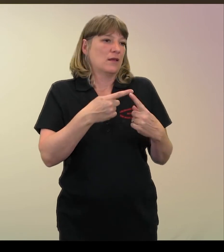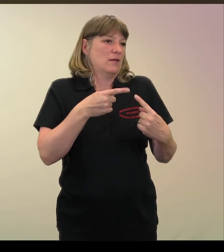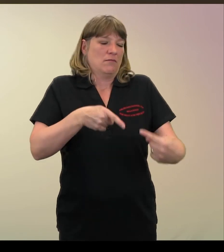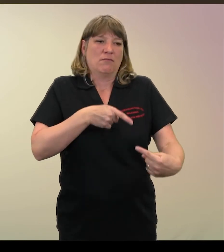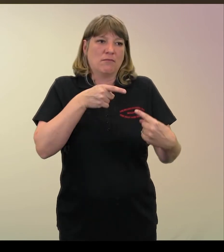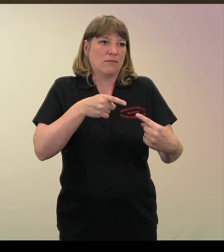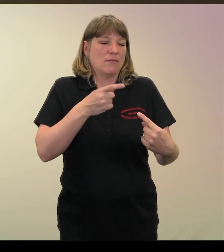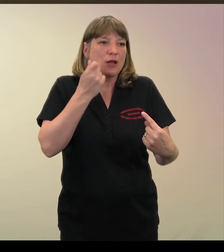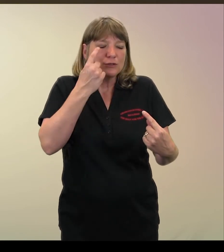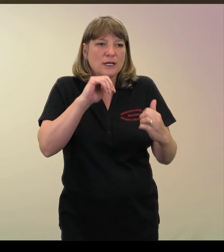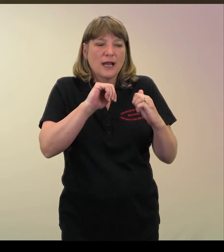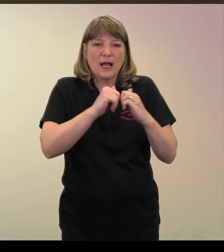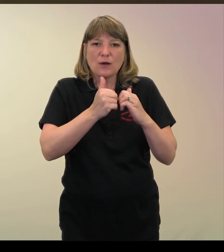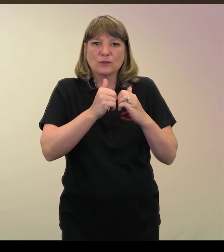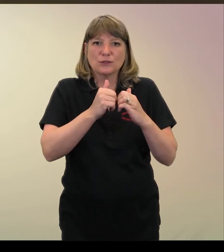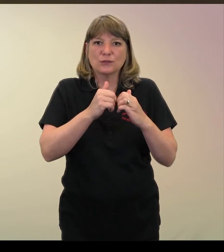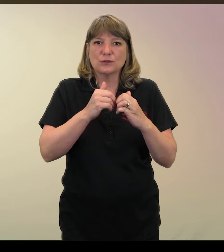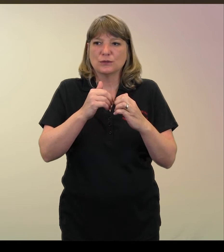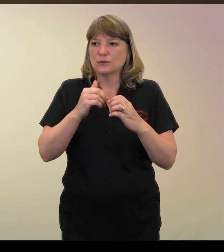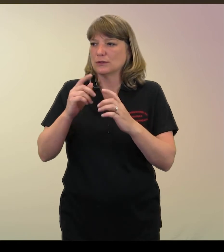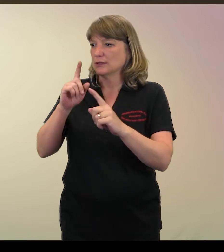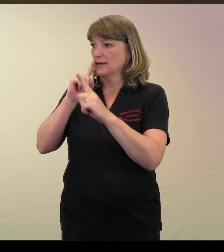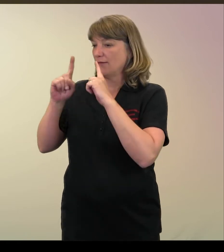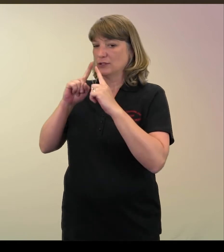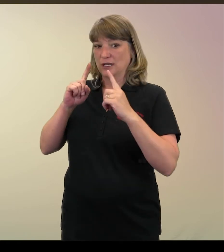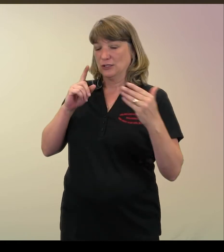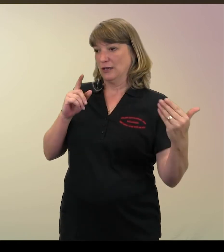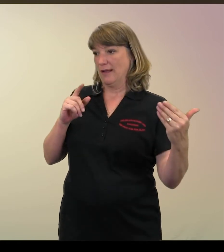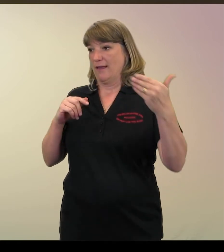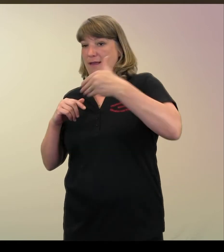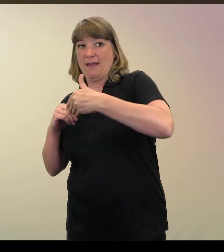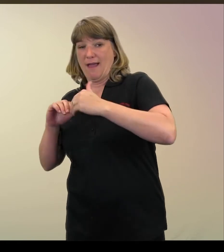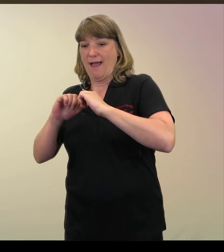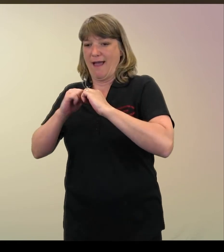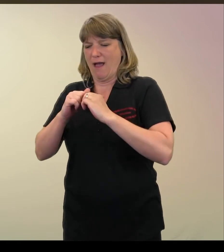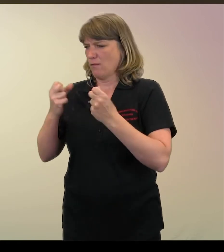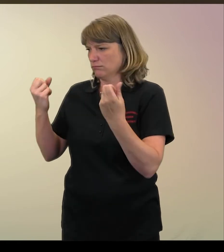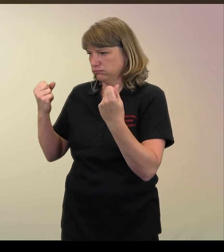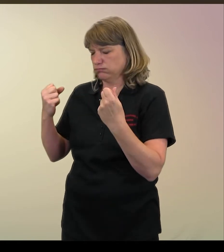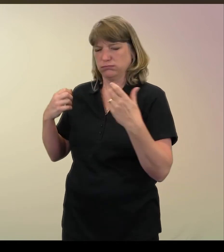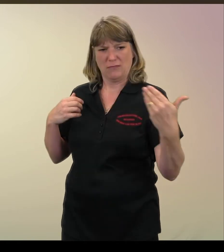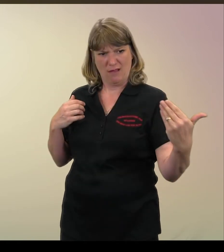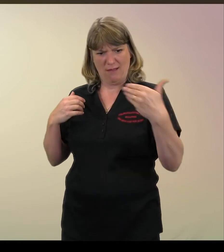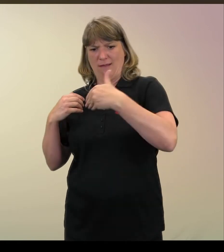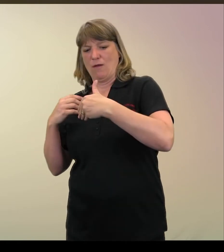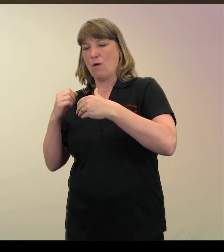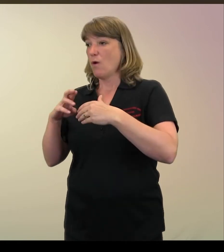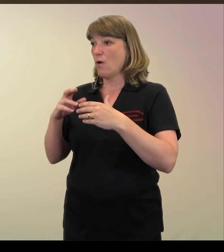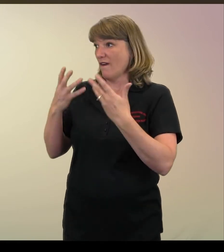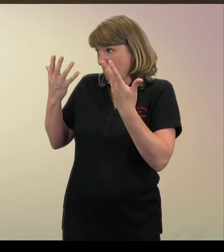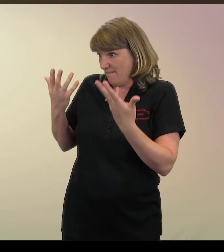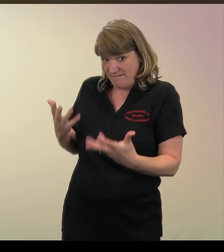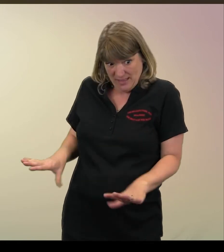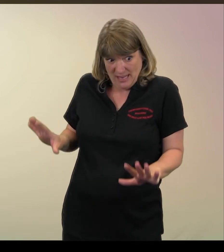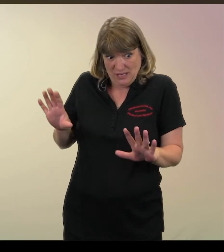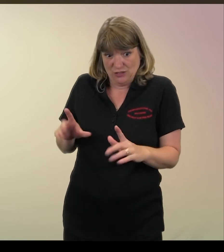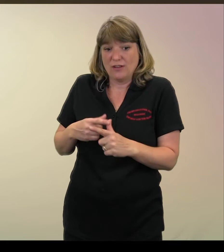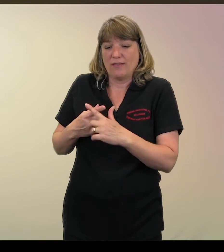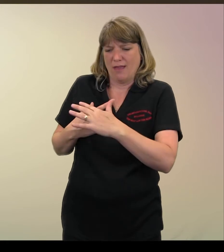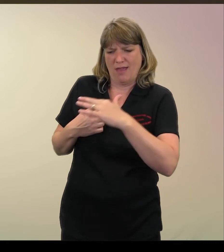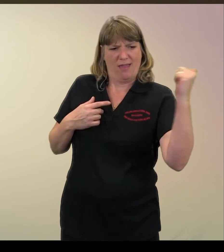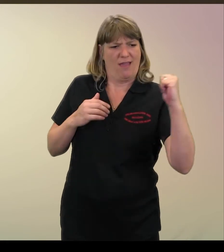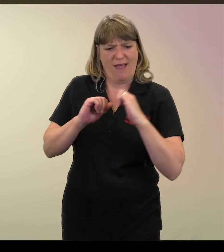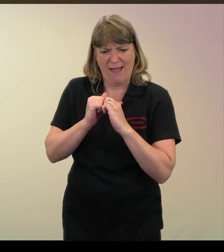So they might have difficulty understanding how to enter a conversation with other people who are signing, or how to leave a